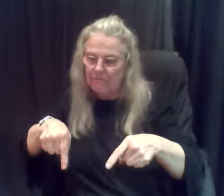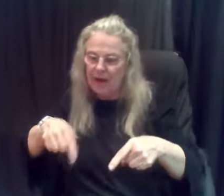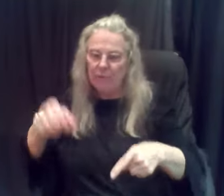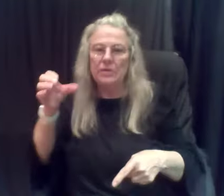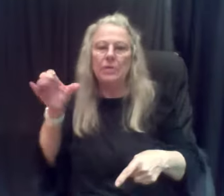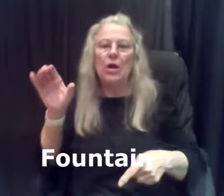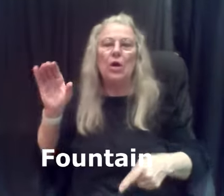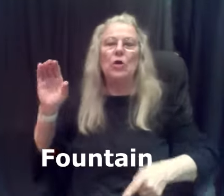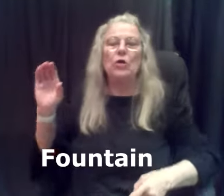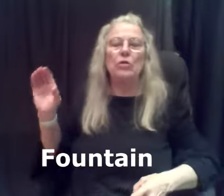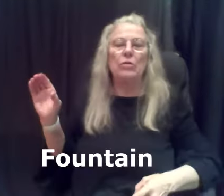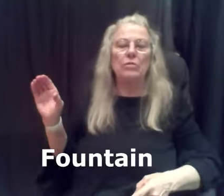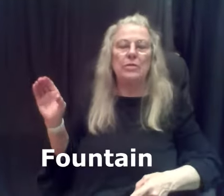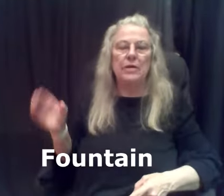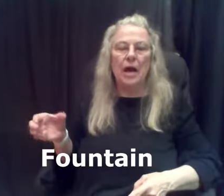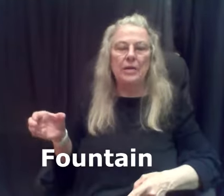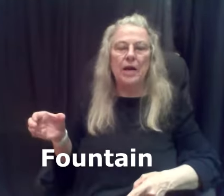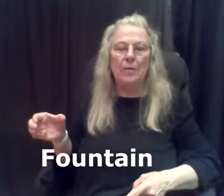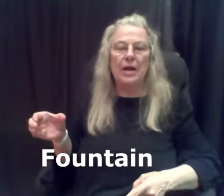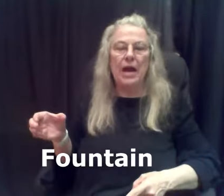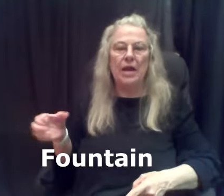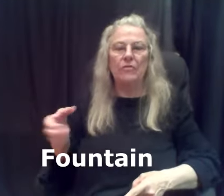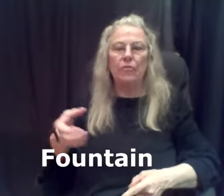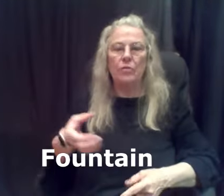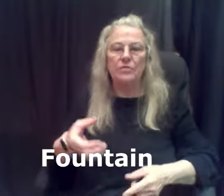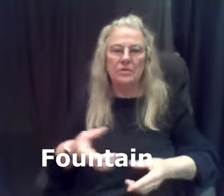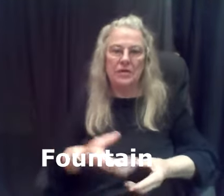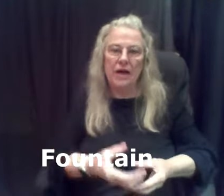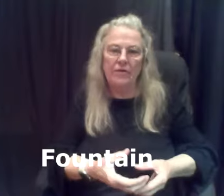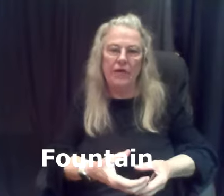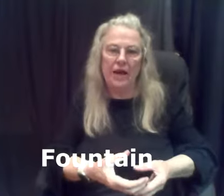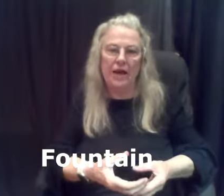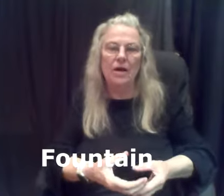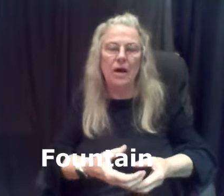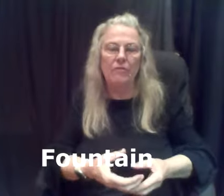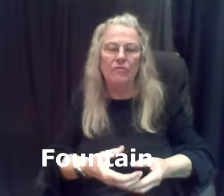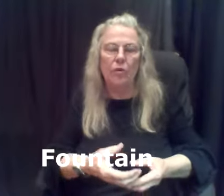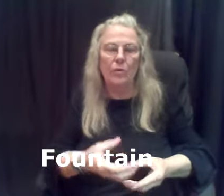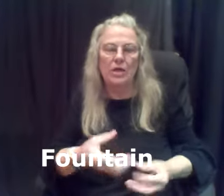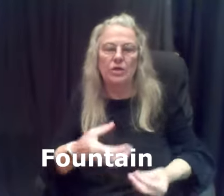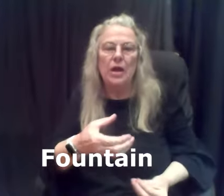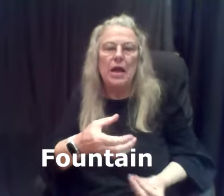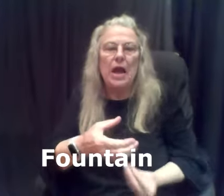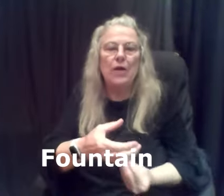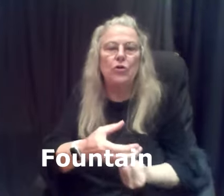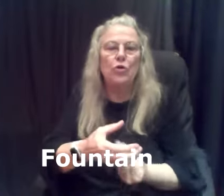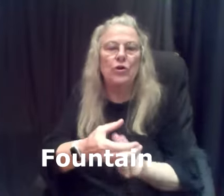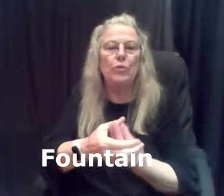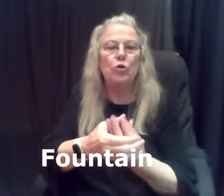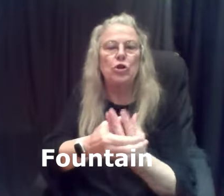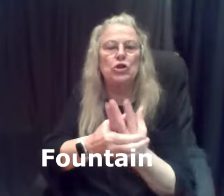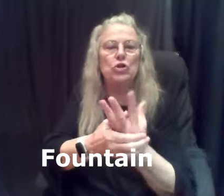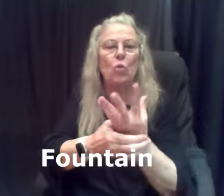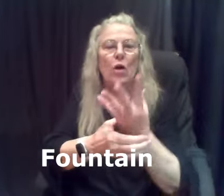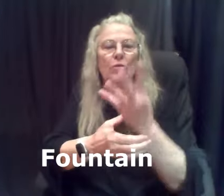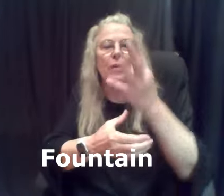Fountain, your non-dominant hand forms kind of like a cup formation, and you're going to push the water up through